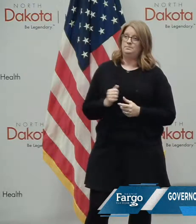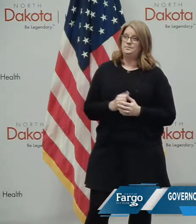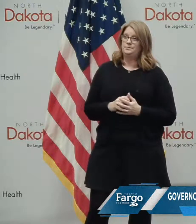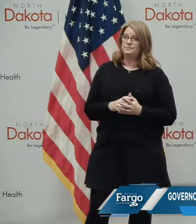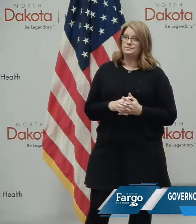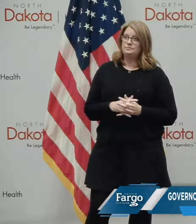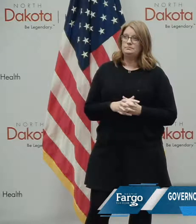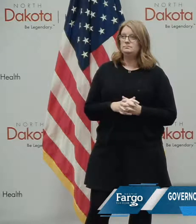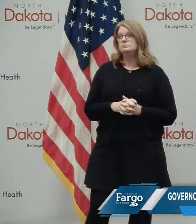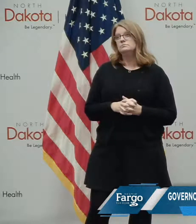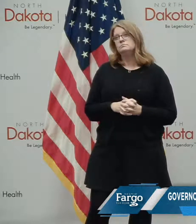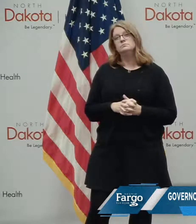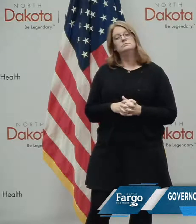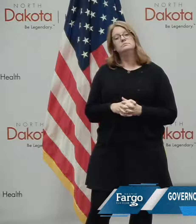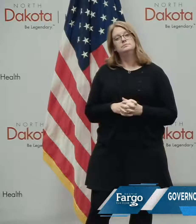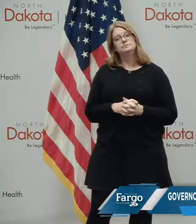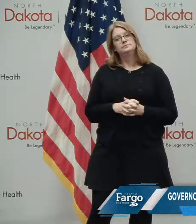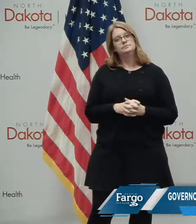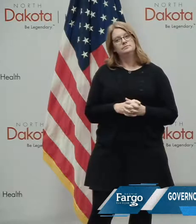increased